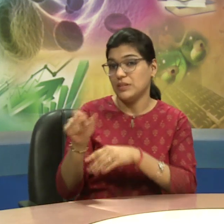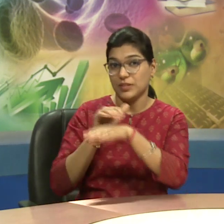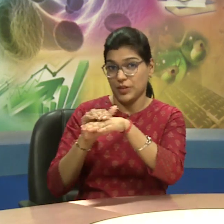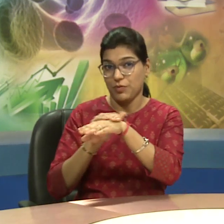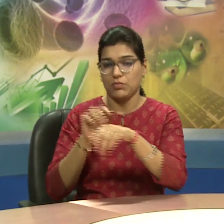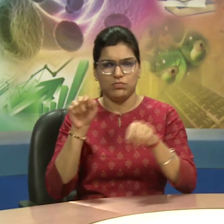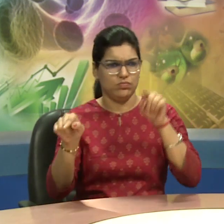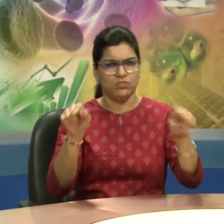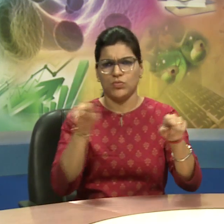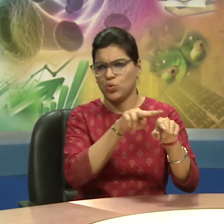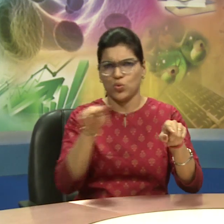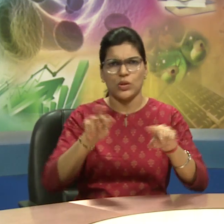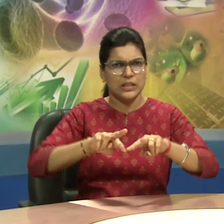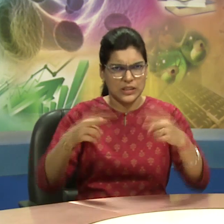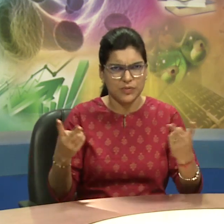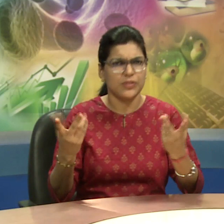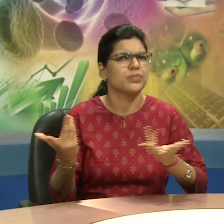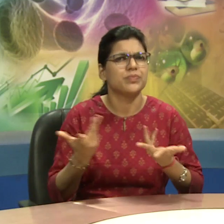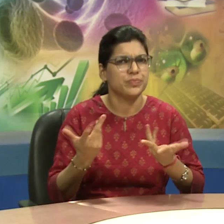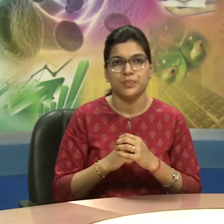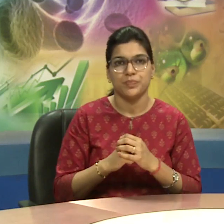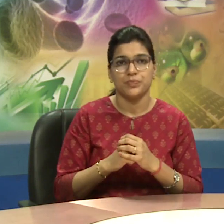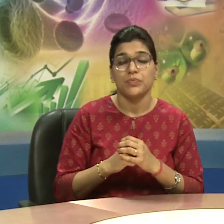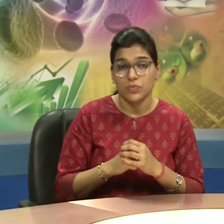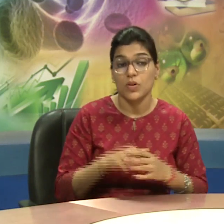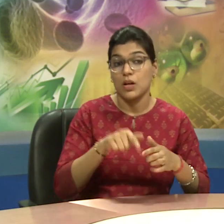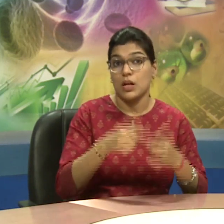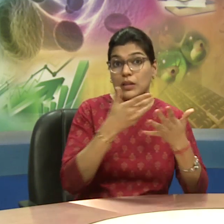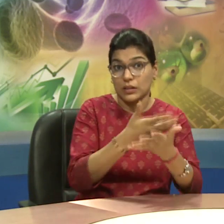Difference between goods and services.